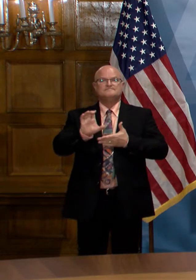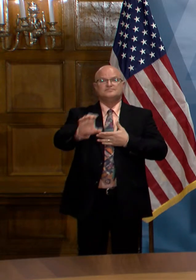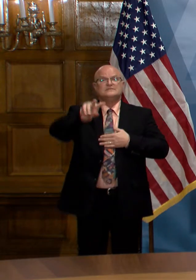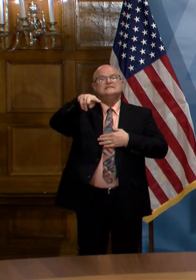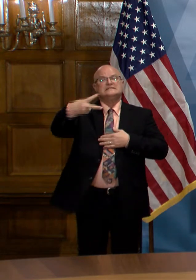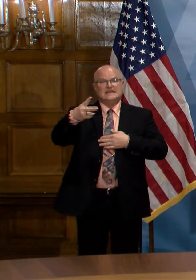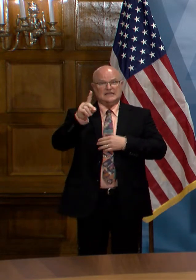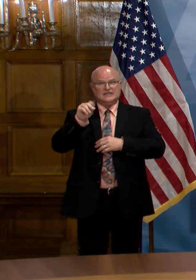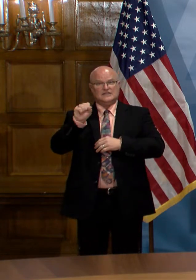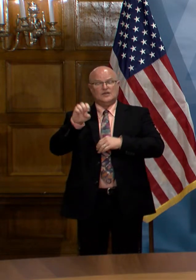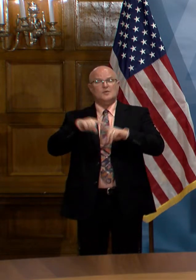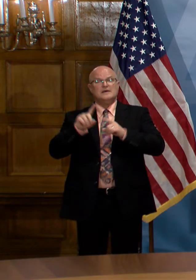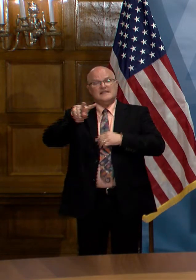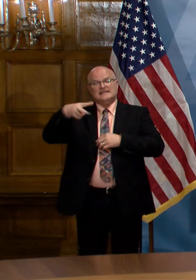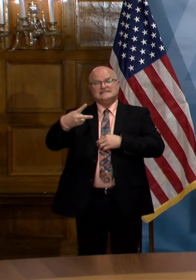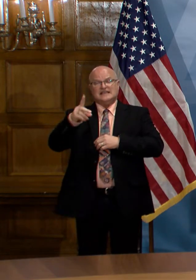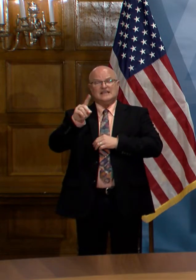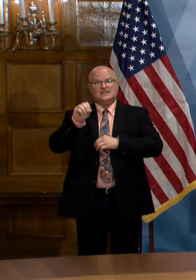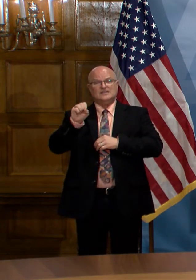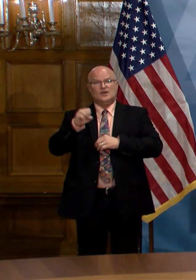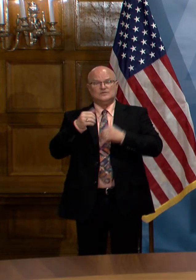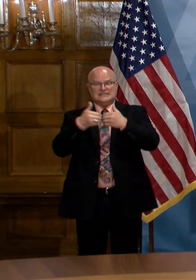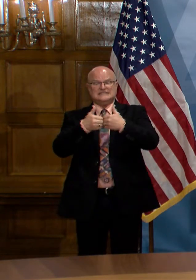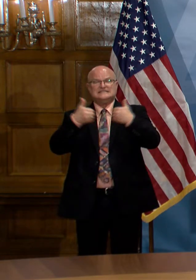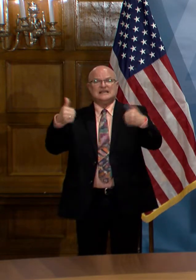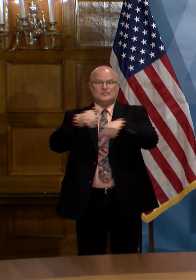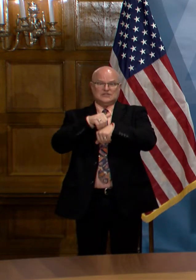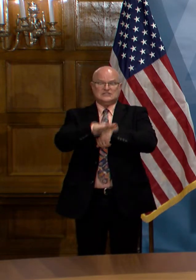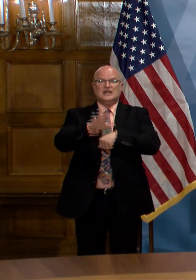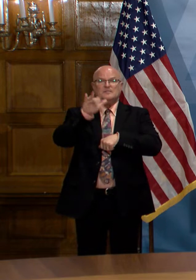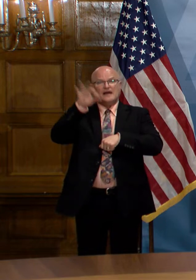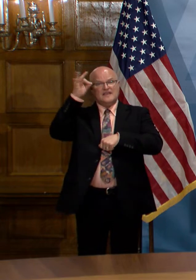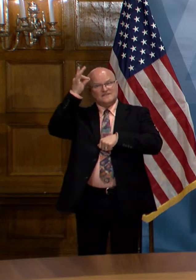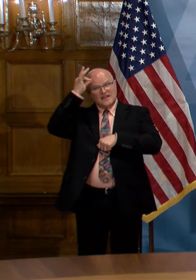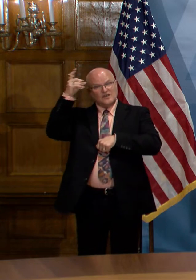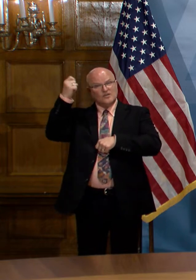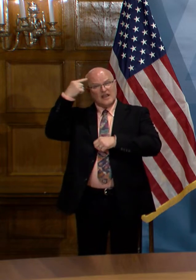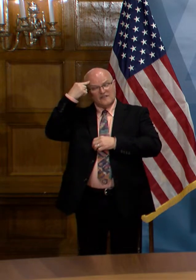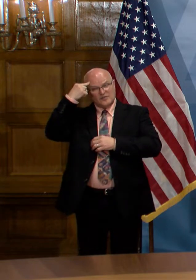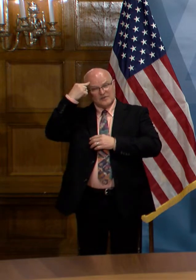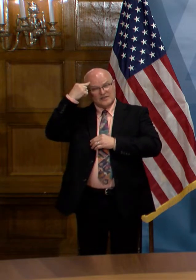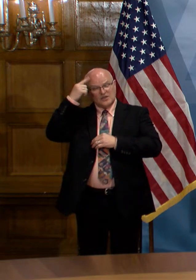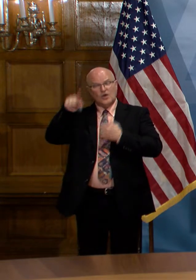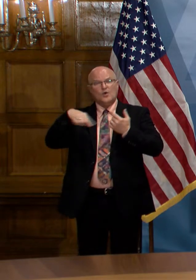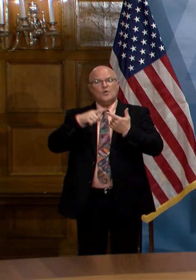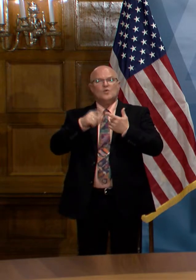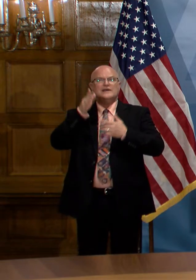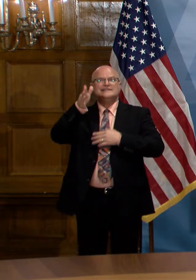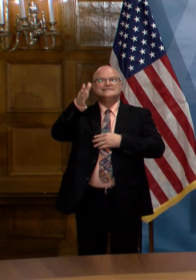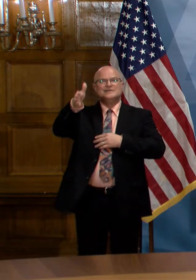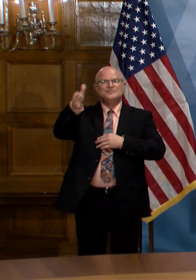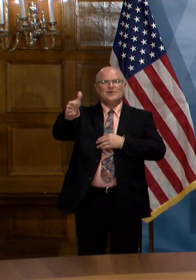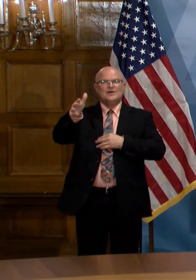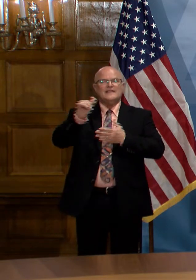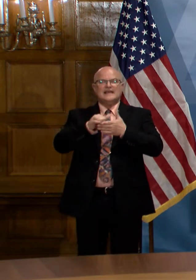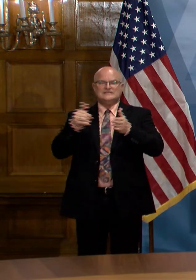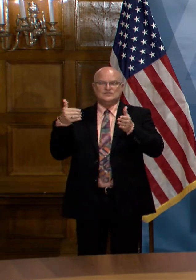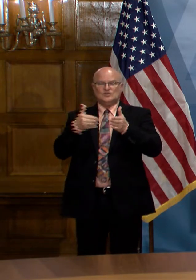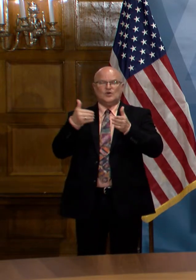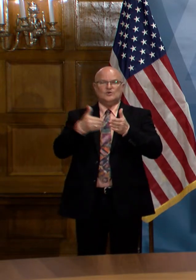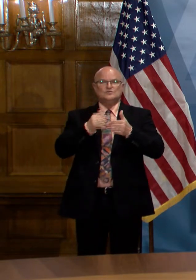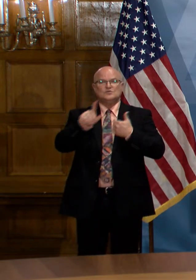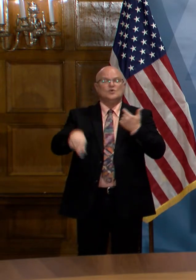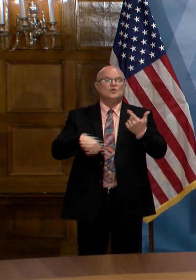second dose, but the second dose is separately shipped by the federal government when at some point that it gets closer